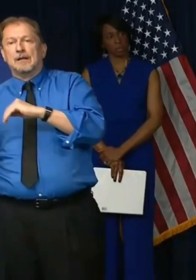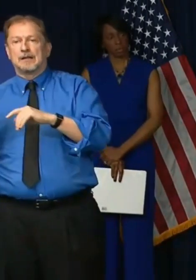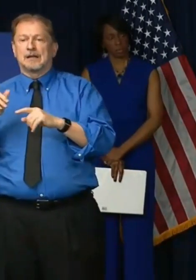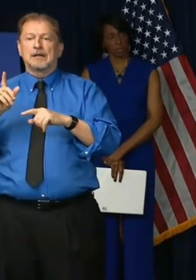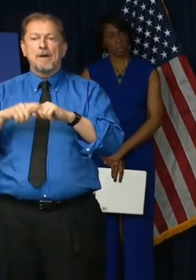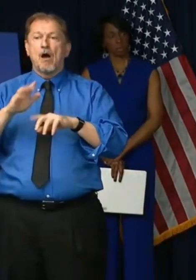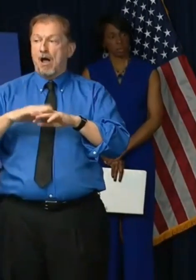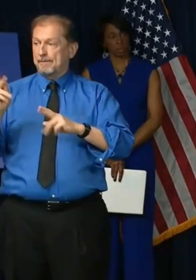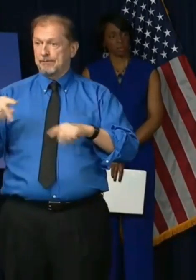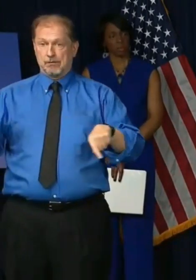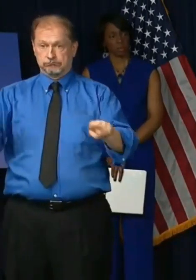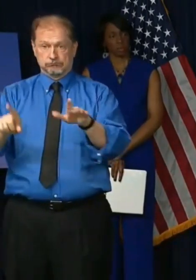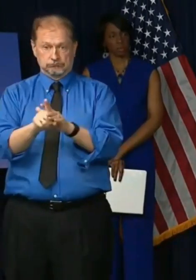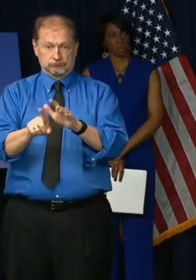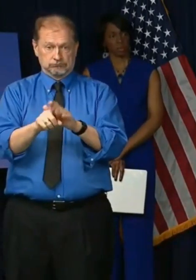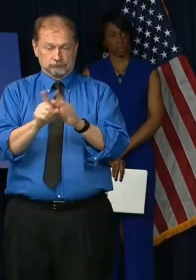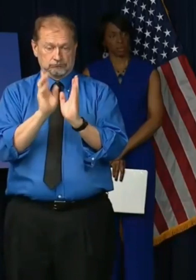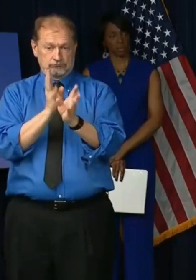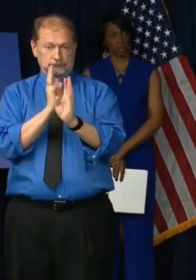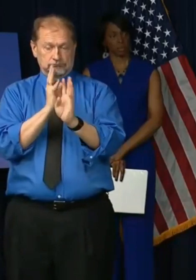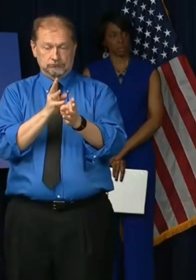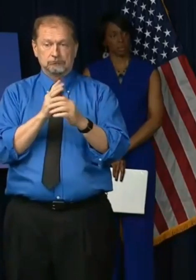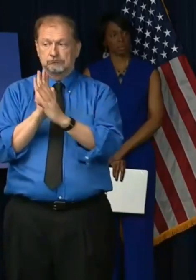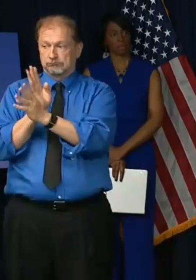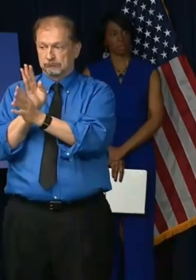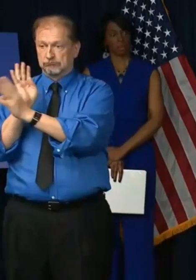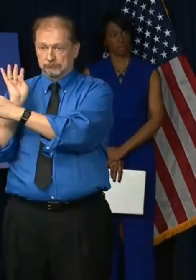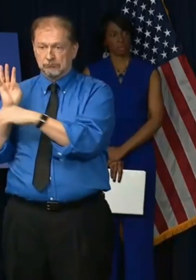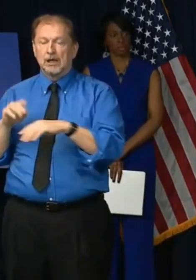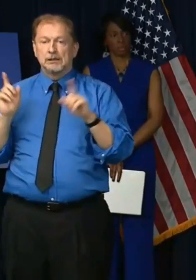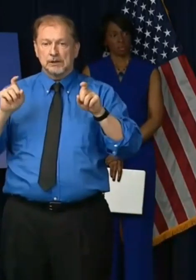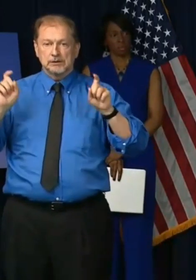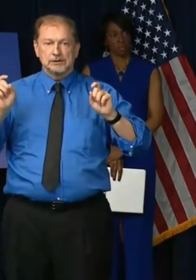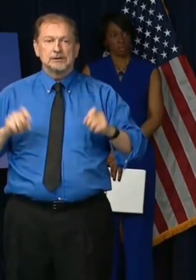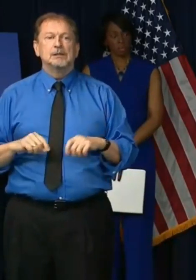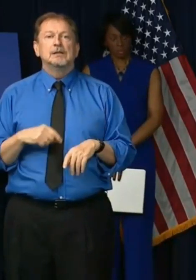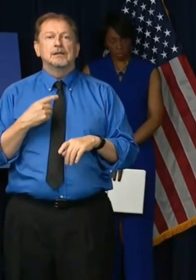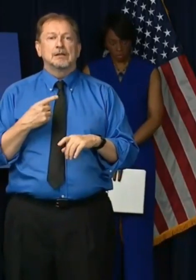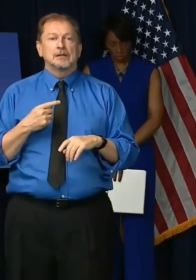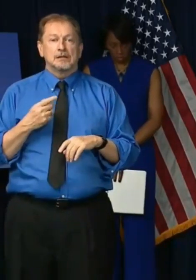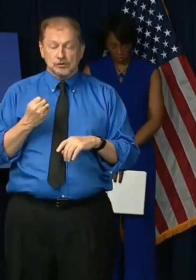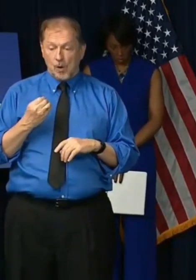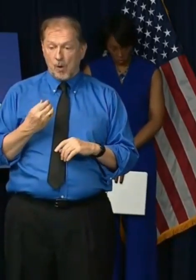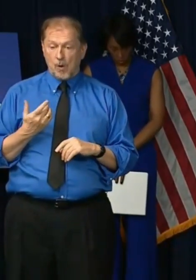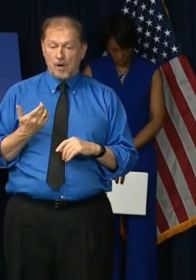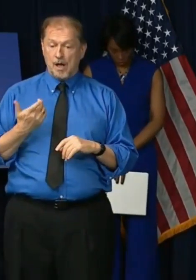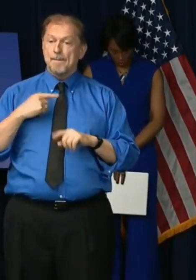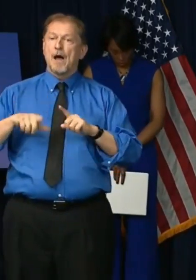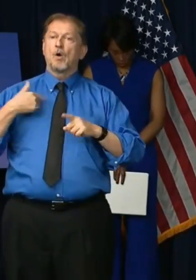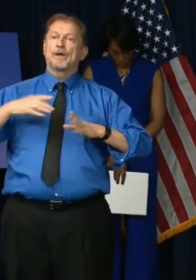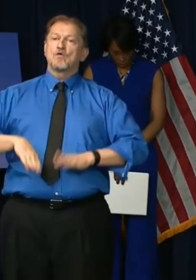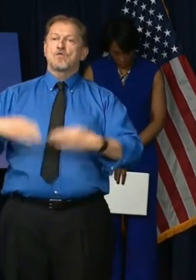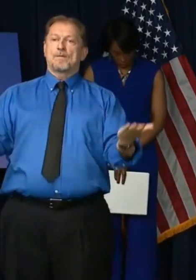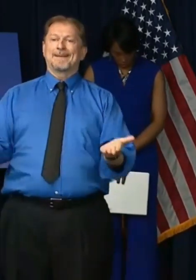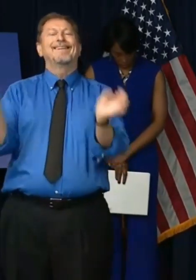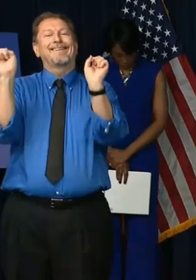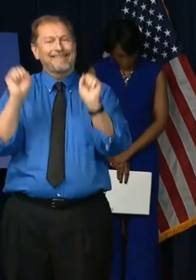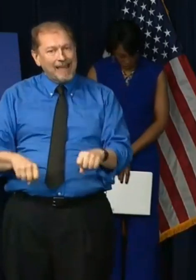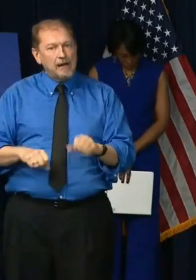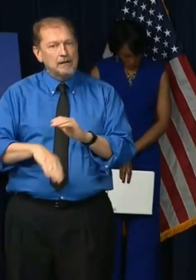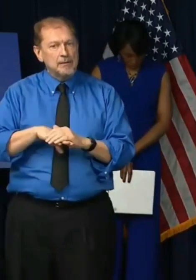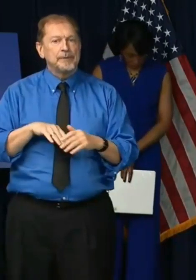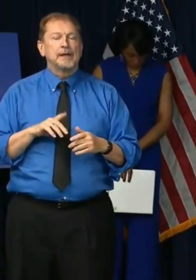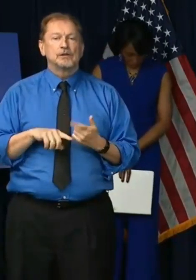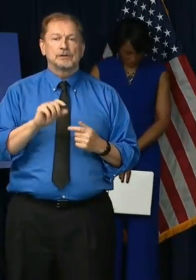any given day. How many tests we get done is dependent on how many people go and get a test done, in part, and then